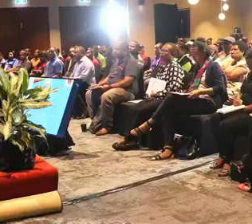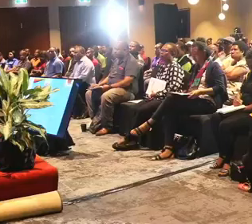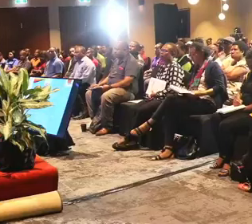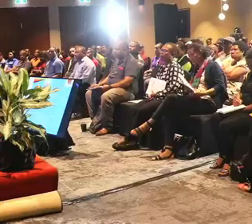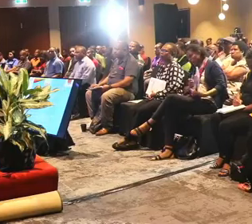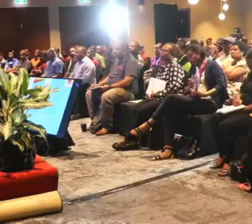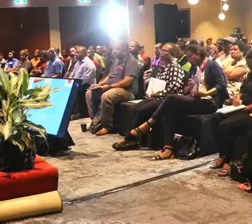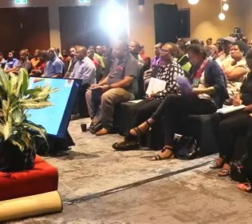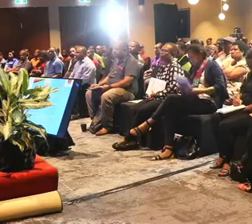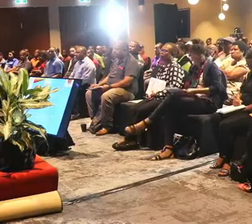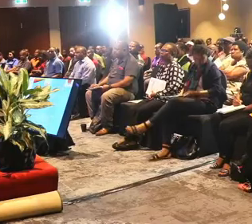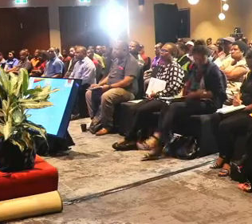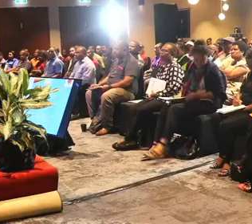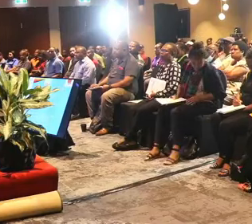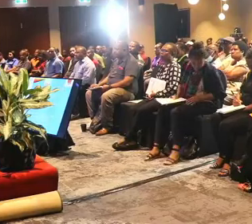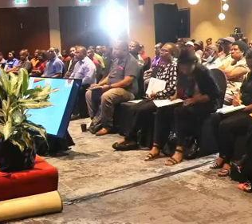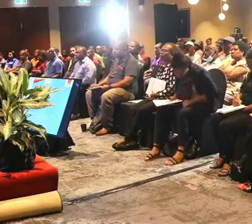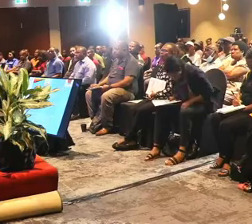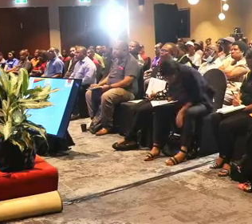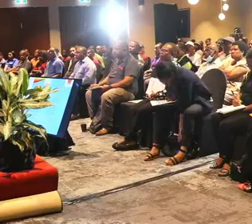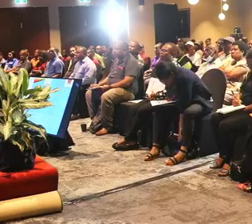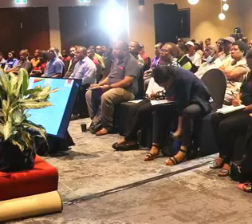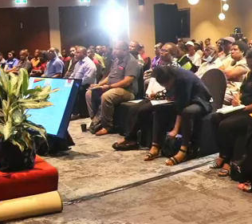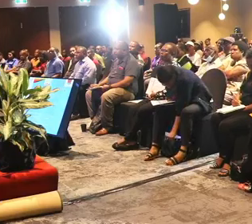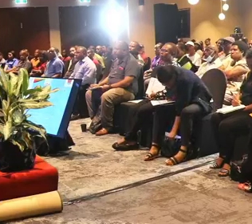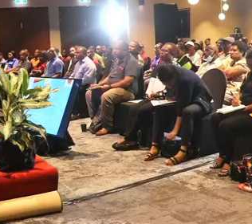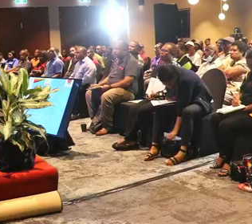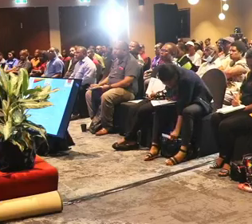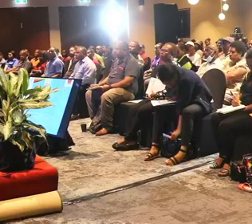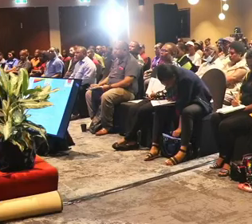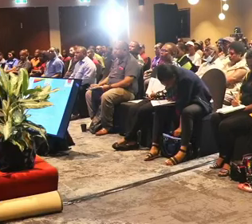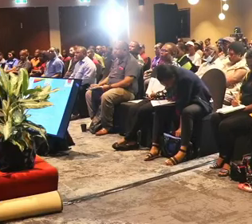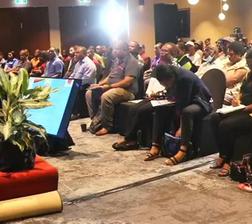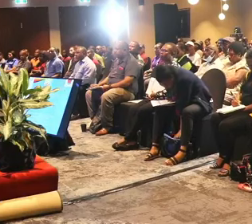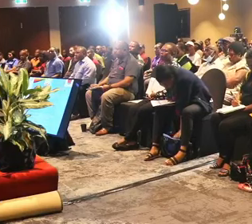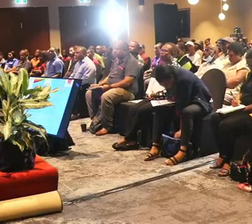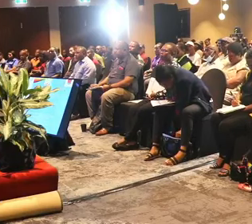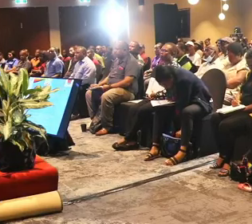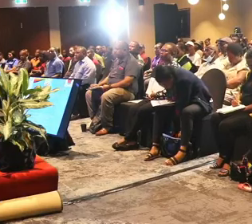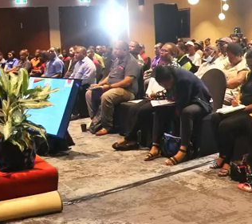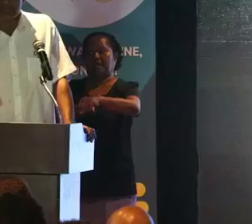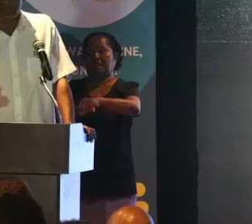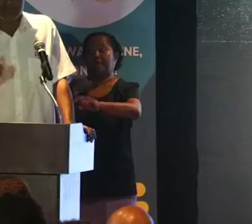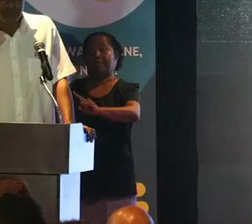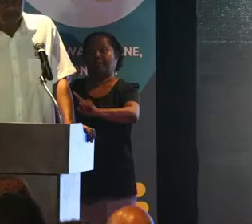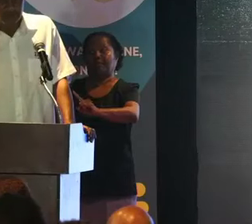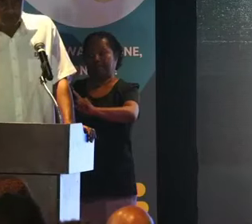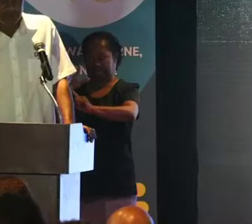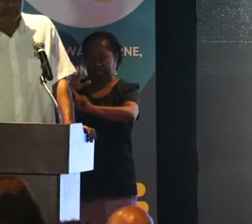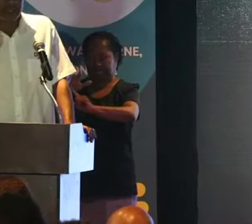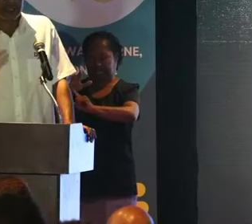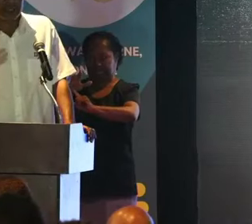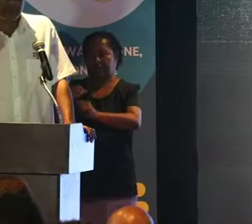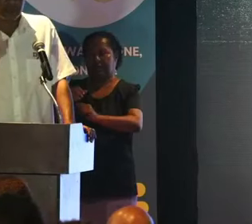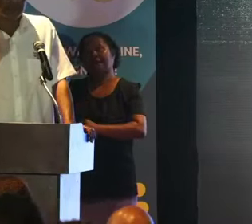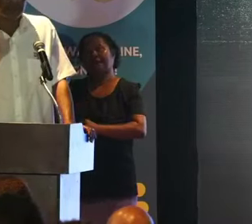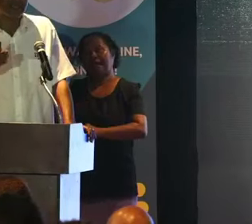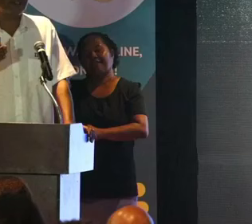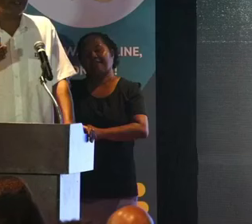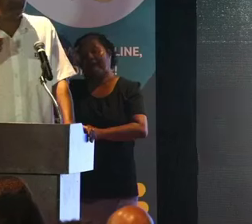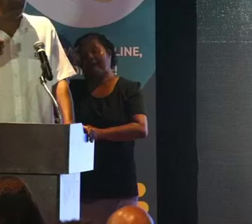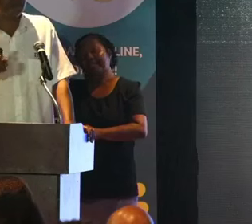invest in your time in your business idea and consider its structure. You know, I was saying you have to have an idea and you